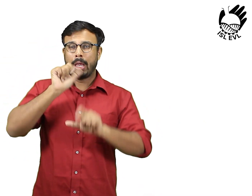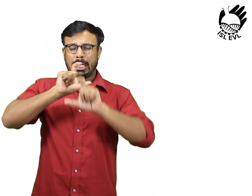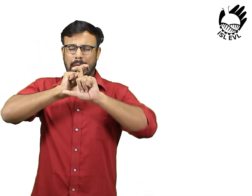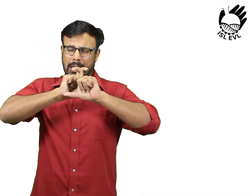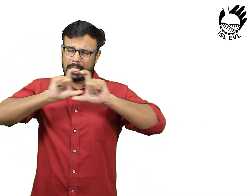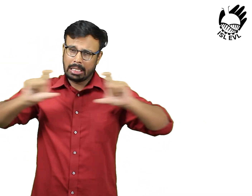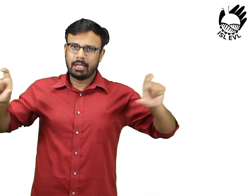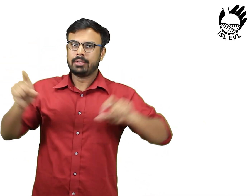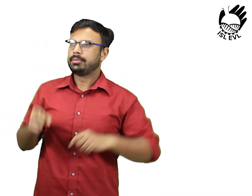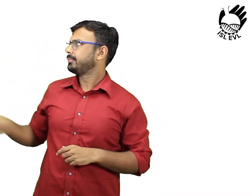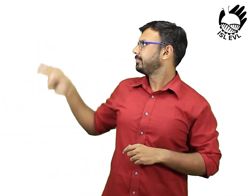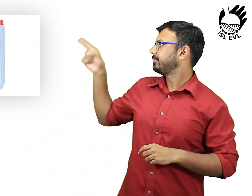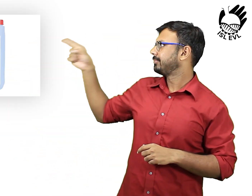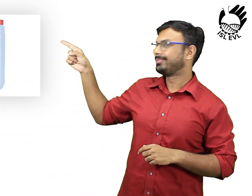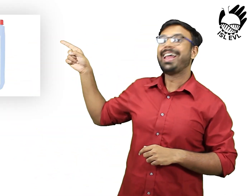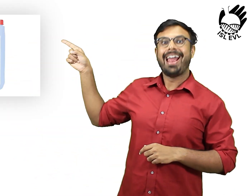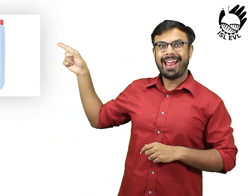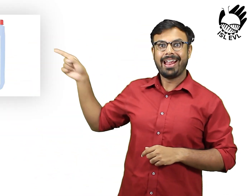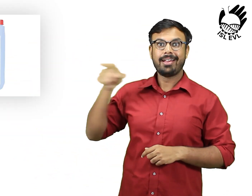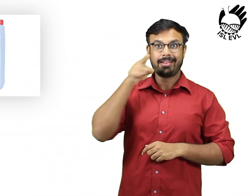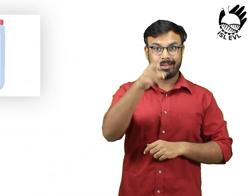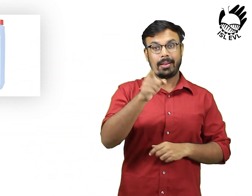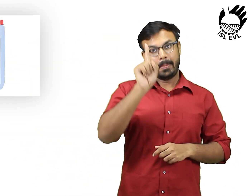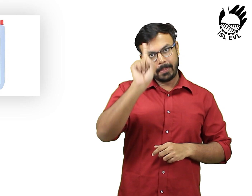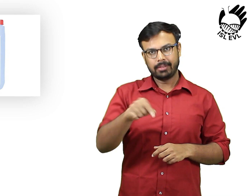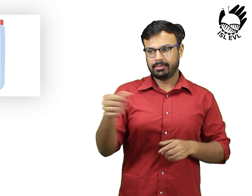Allow the ink to dry thoroughly.